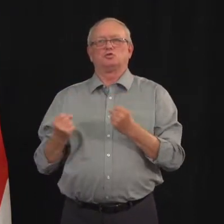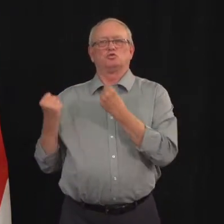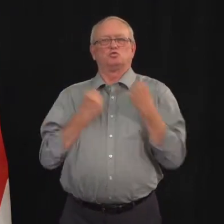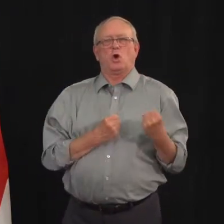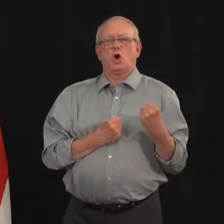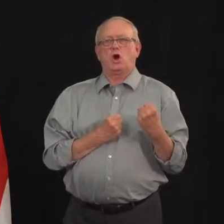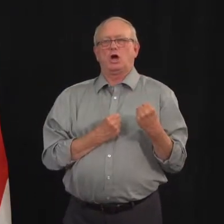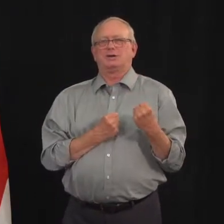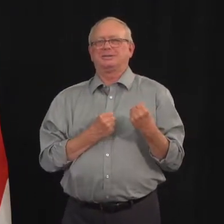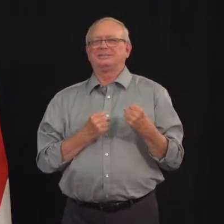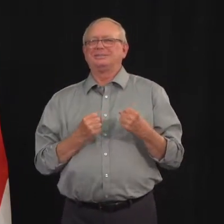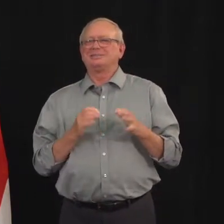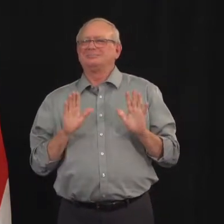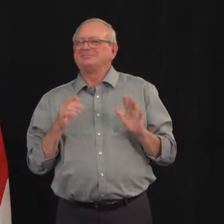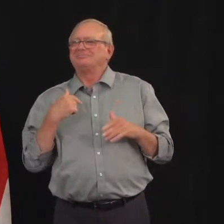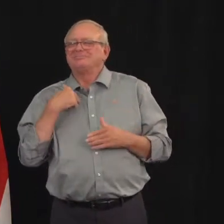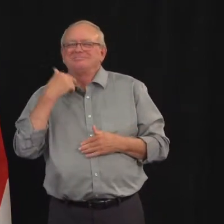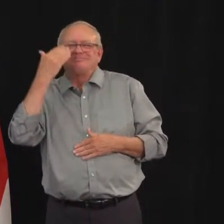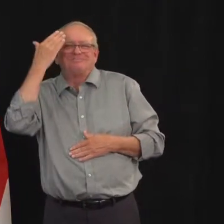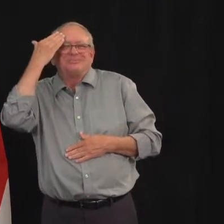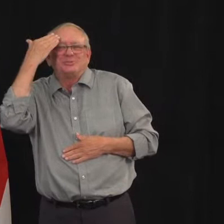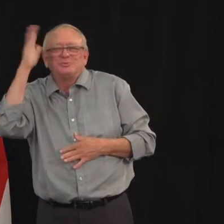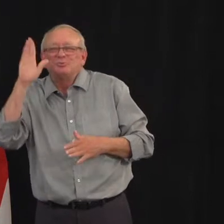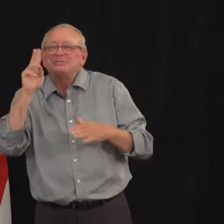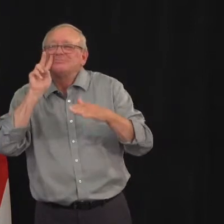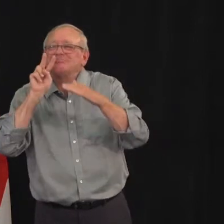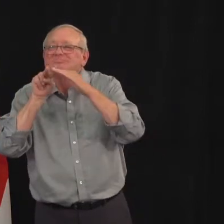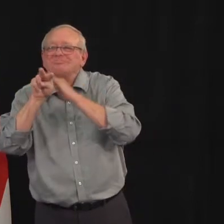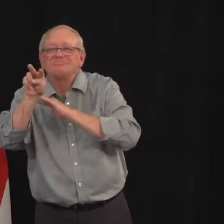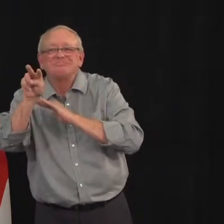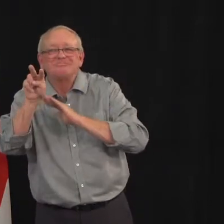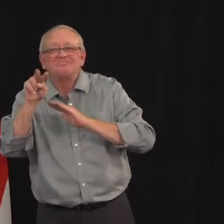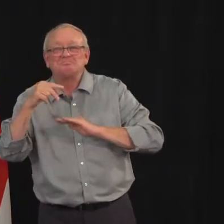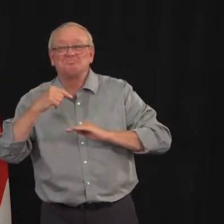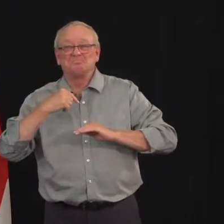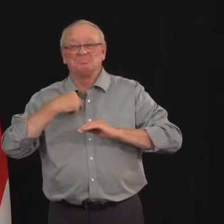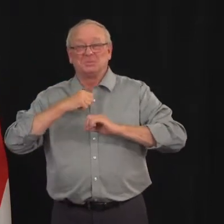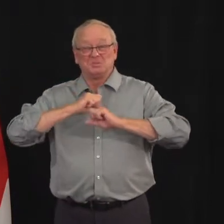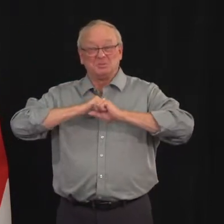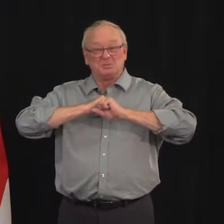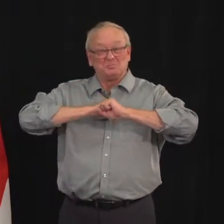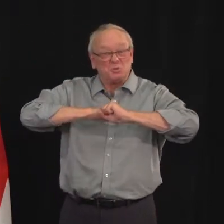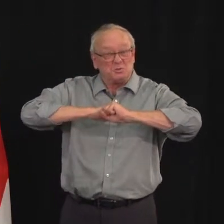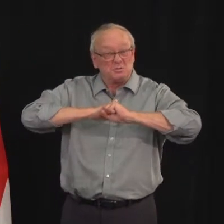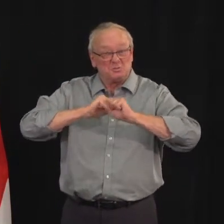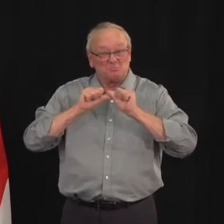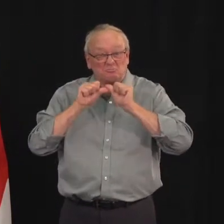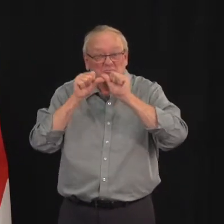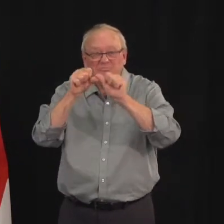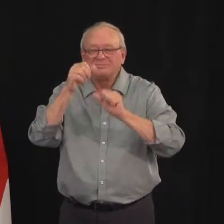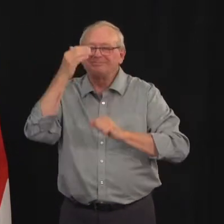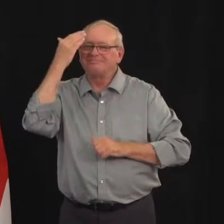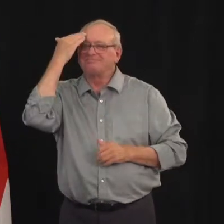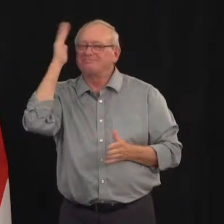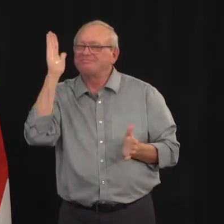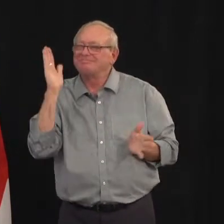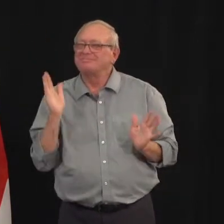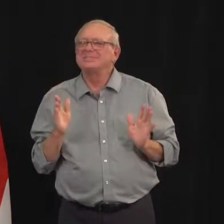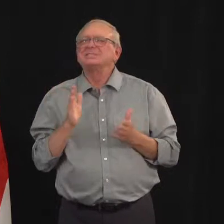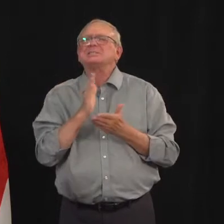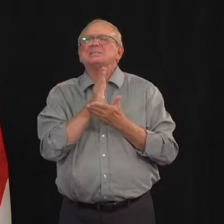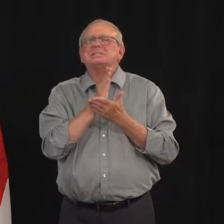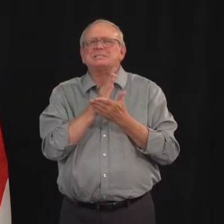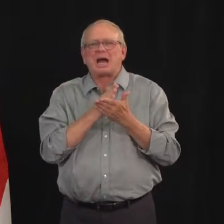naturally infected with the virus. What we know from some of the early studies is that antibody levels seem to